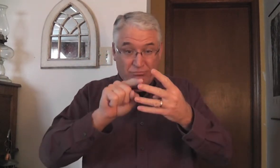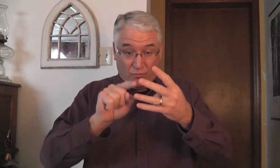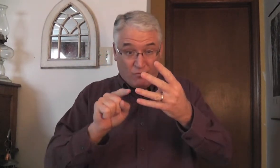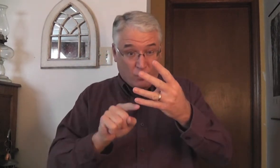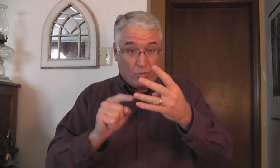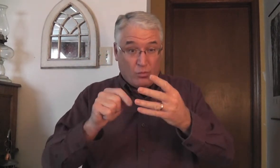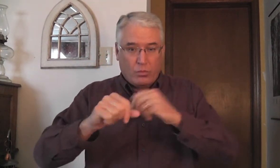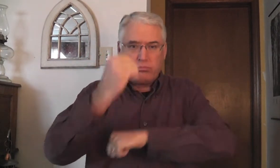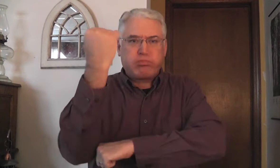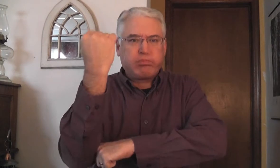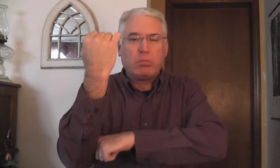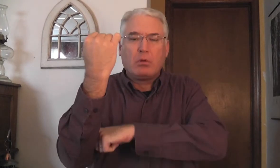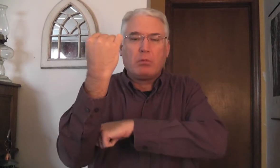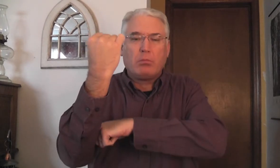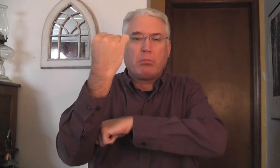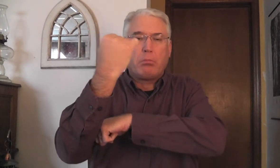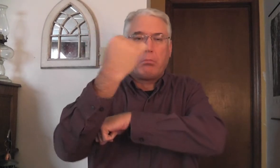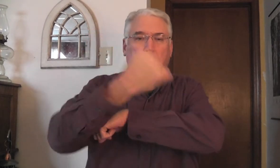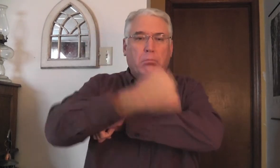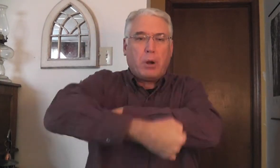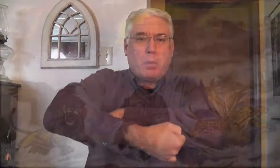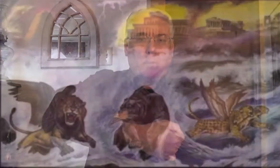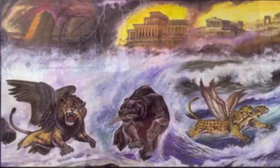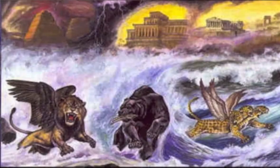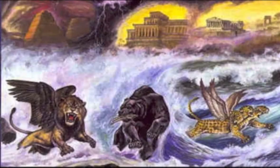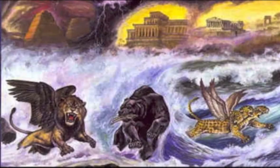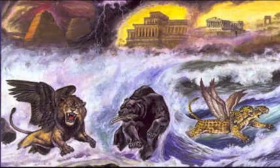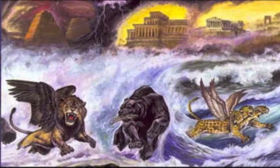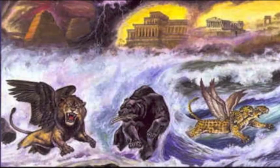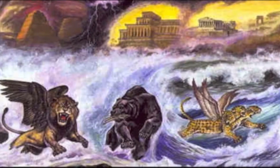empires, each of them, they were set up and then they collapsed.